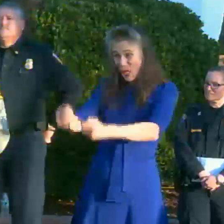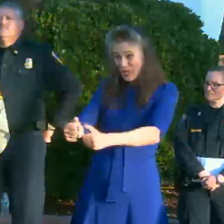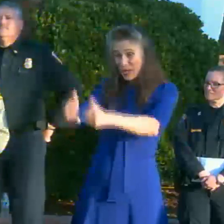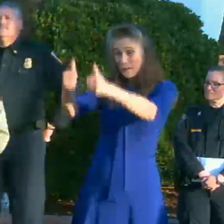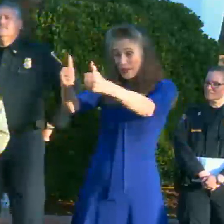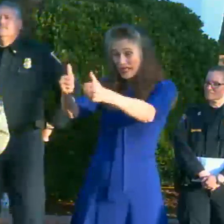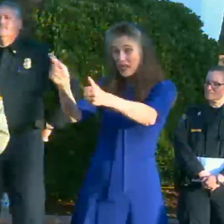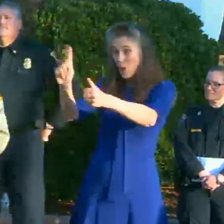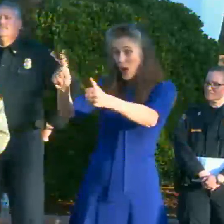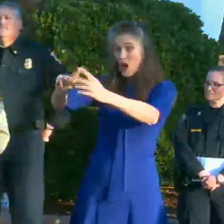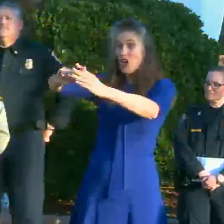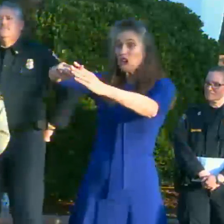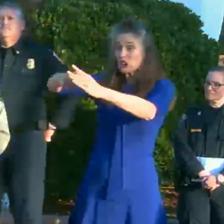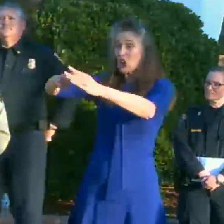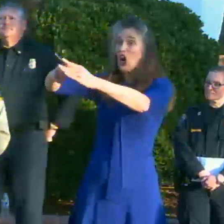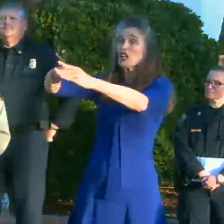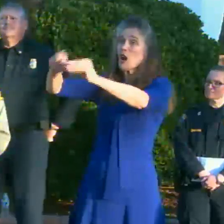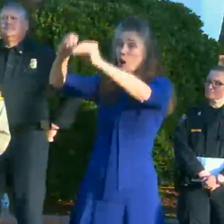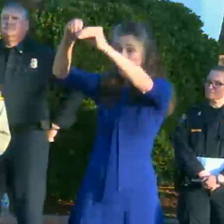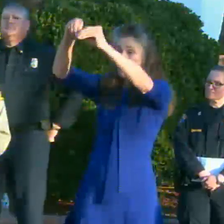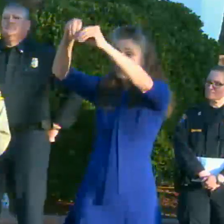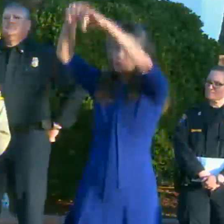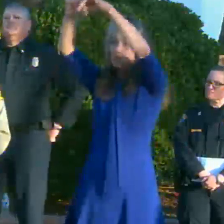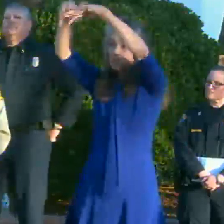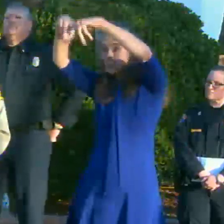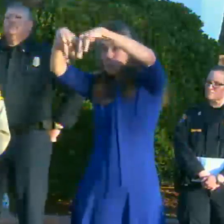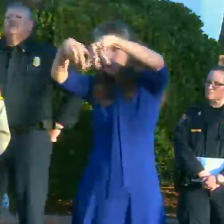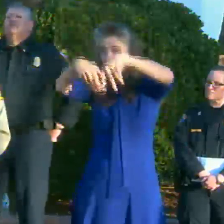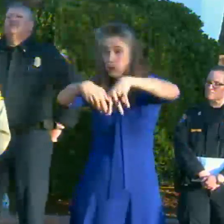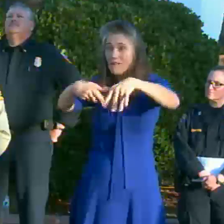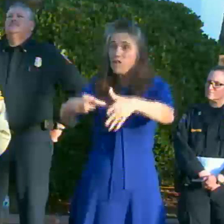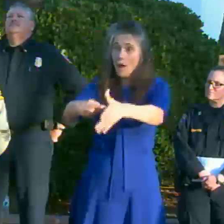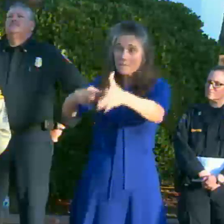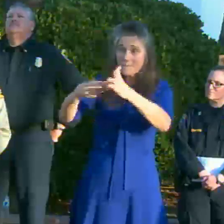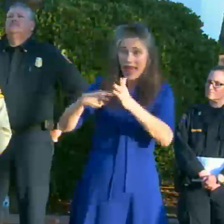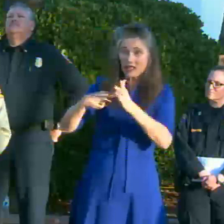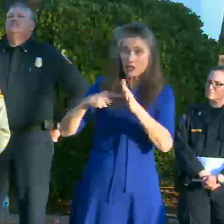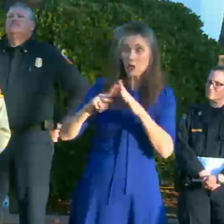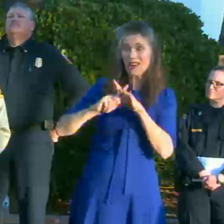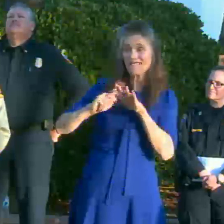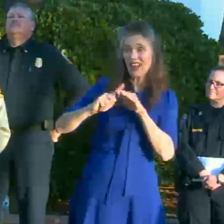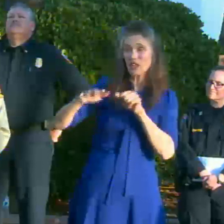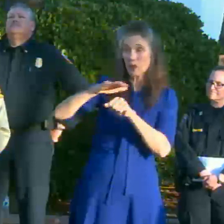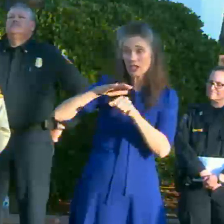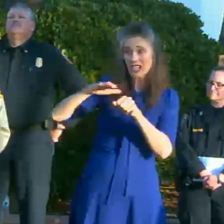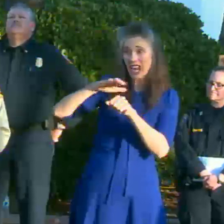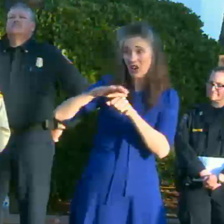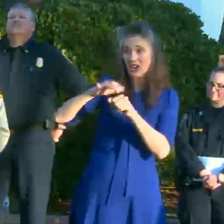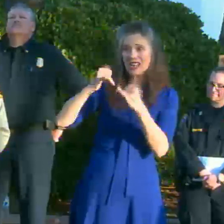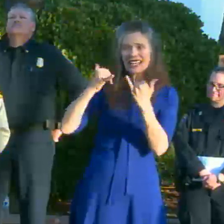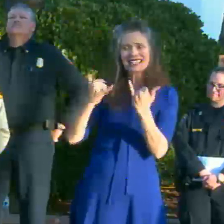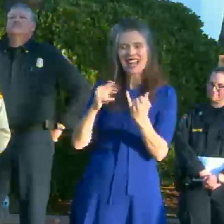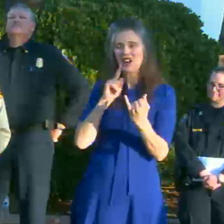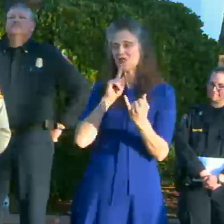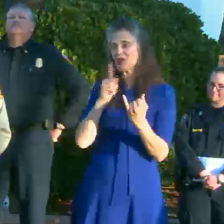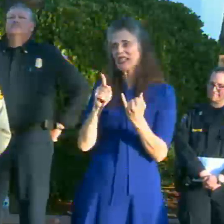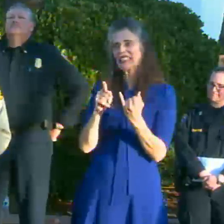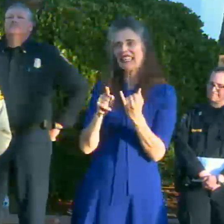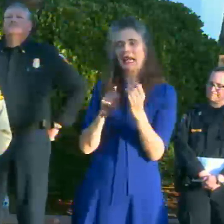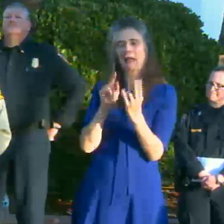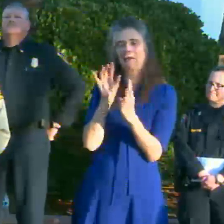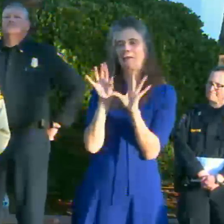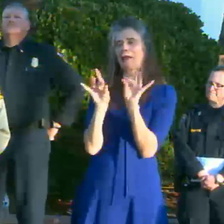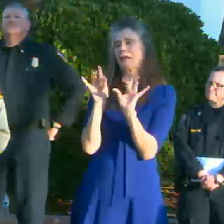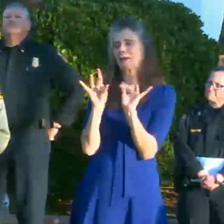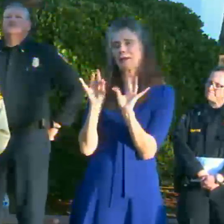border of the mandatory evacuation area anyway. So I think we're really starting to split hairs if we're talking about,